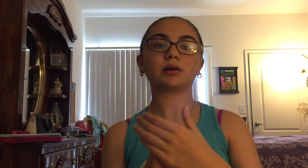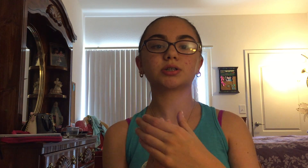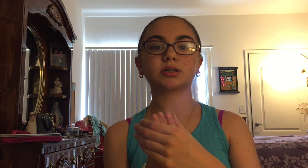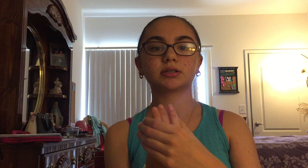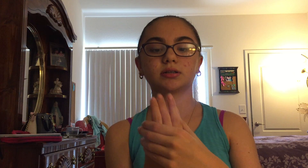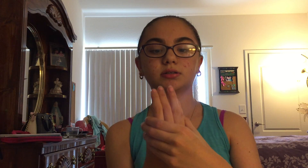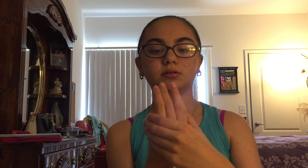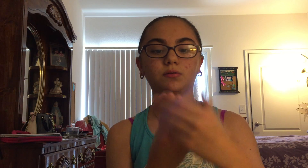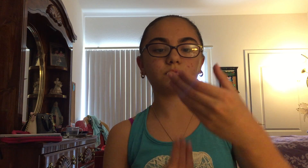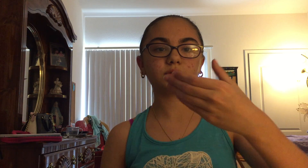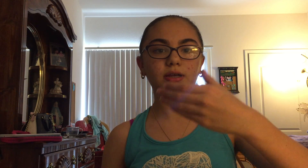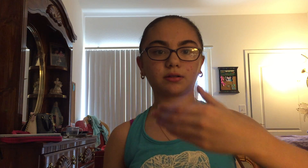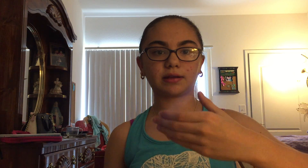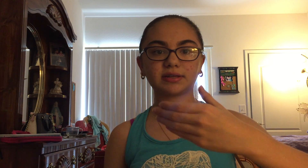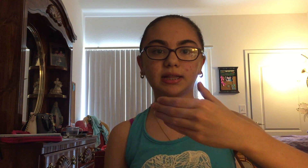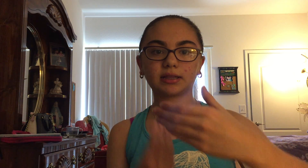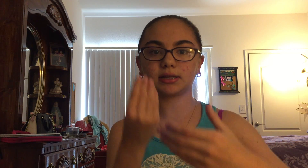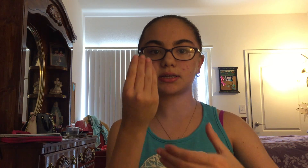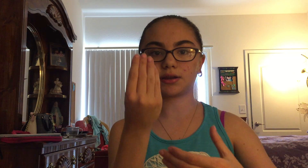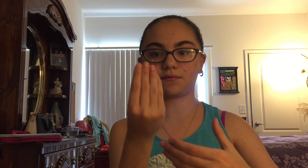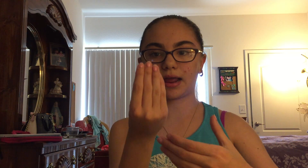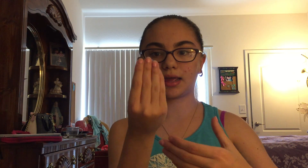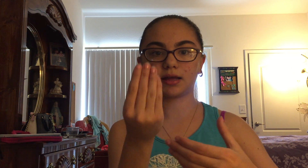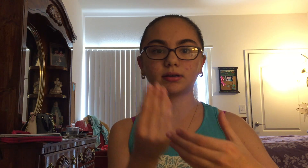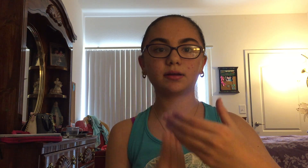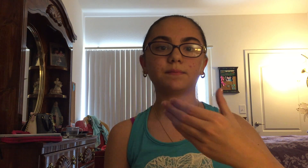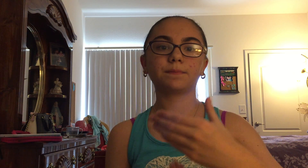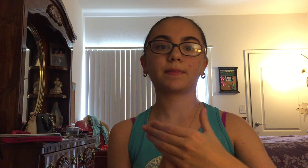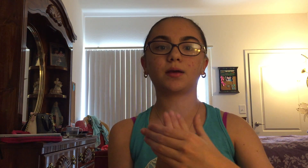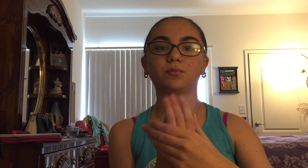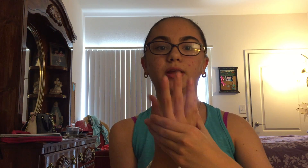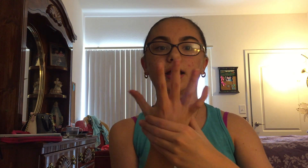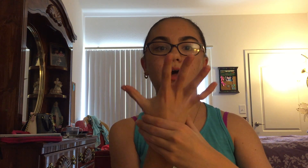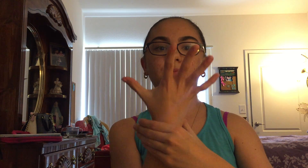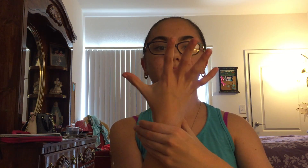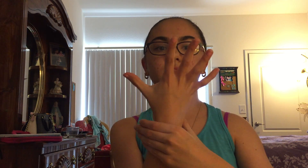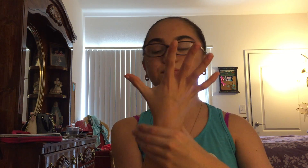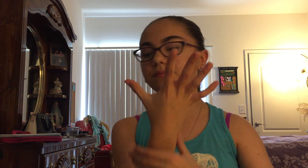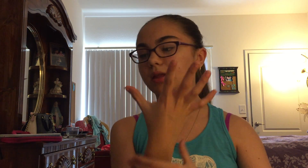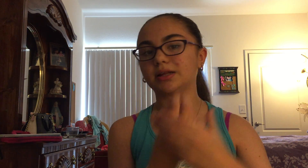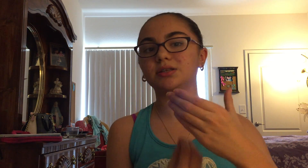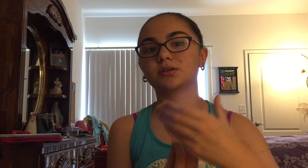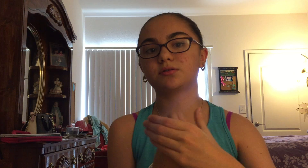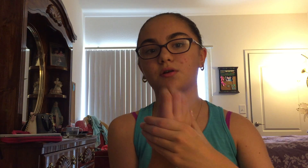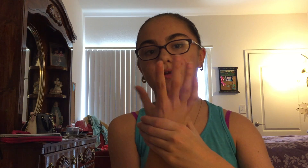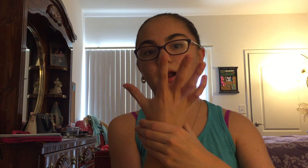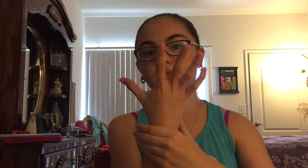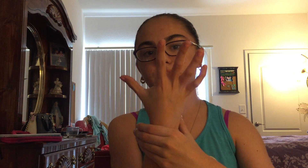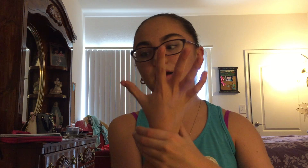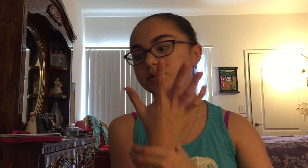plowshares so take your left hand like this and your right hand and bring it up like it's growing out of the ground